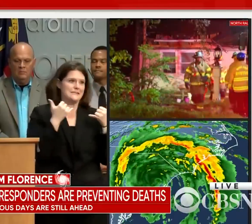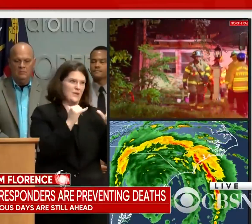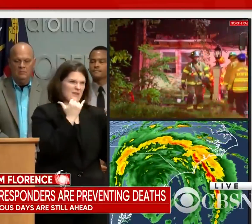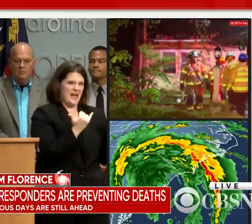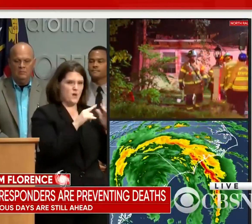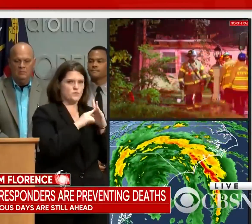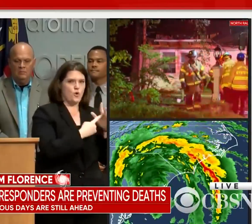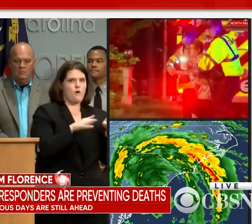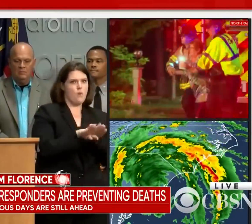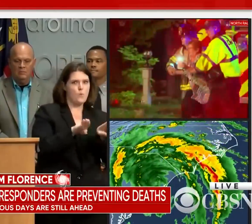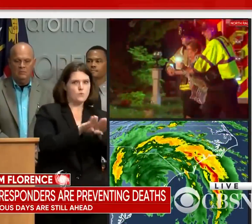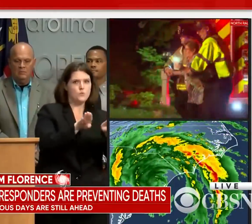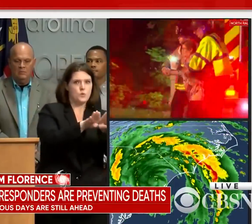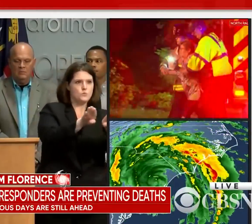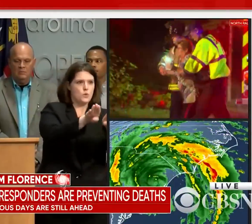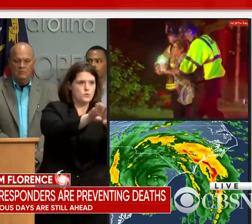speak.